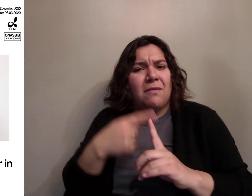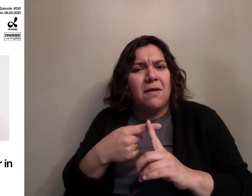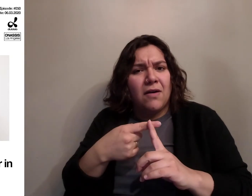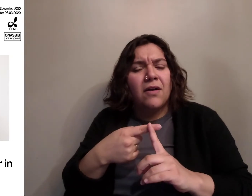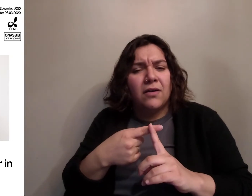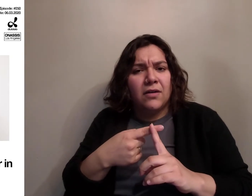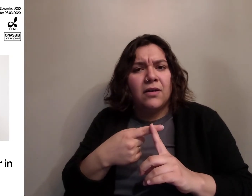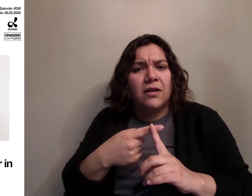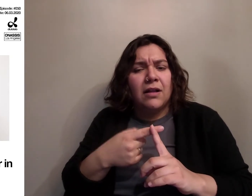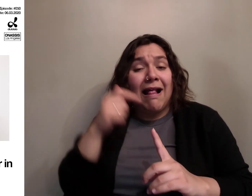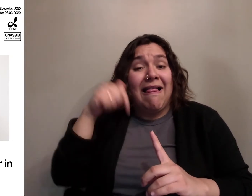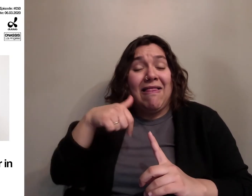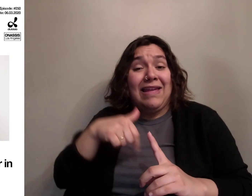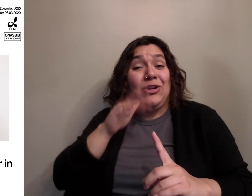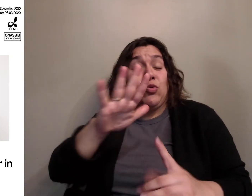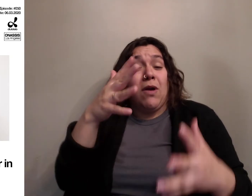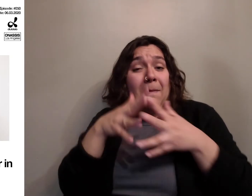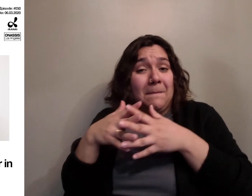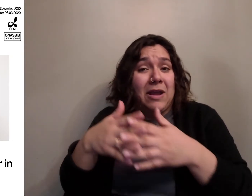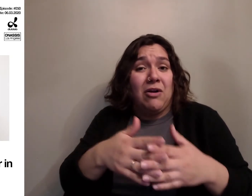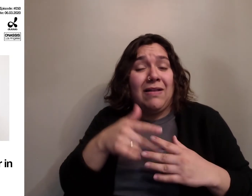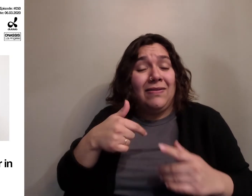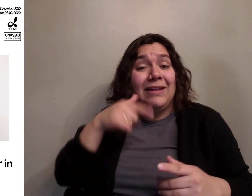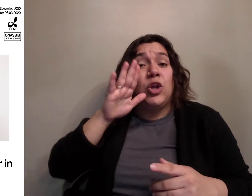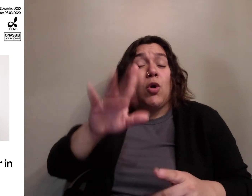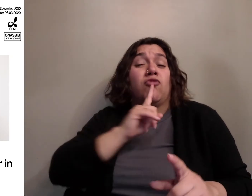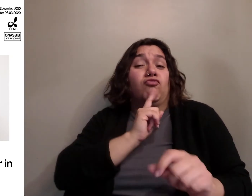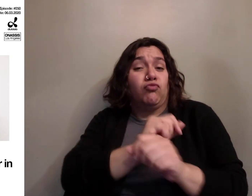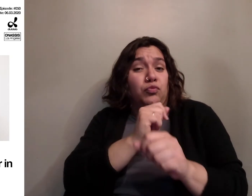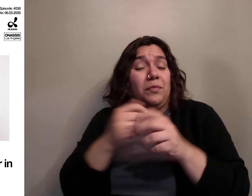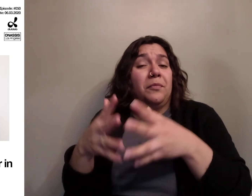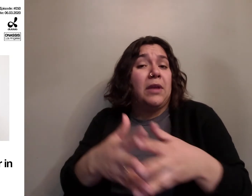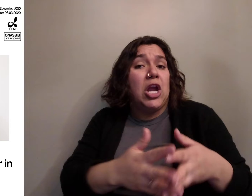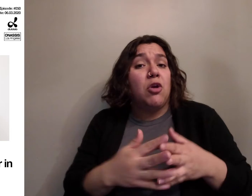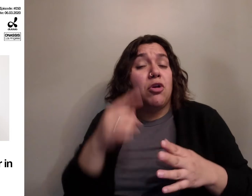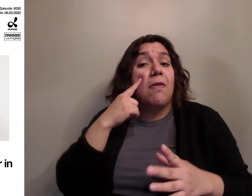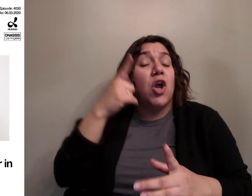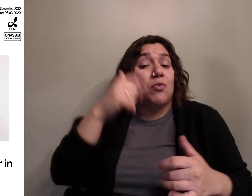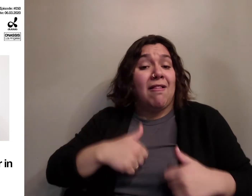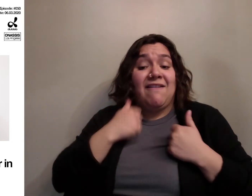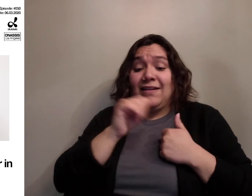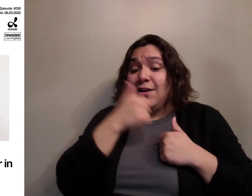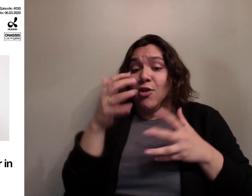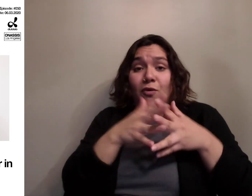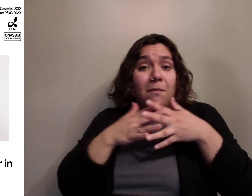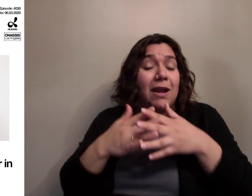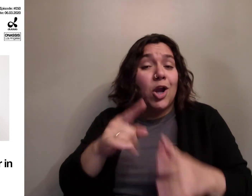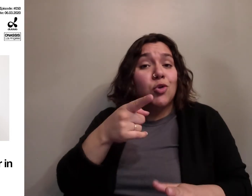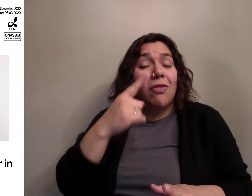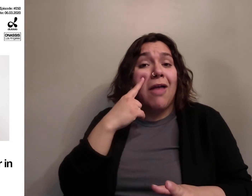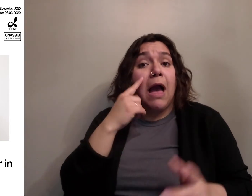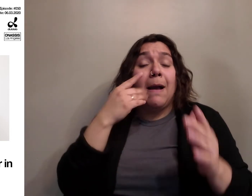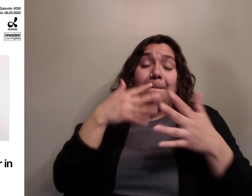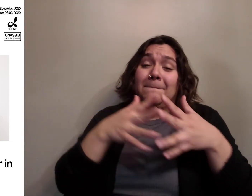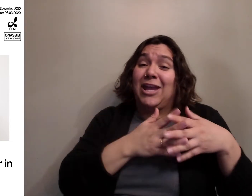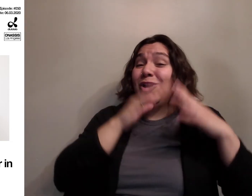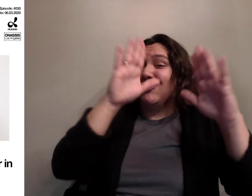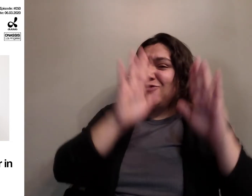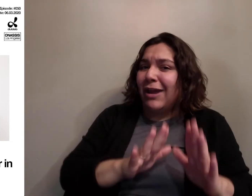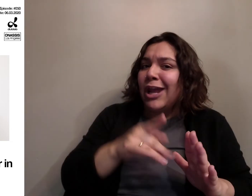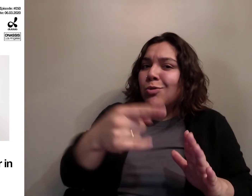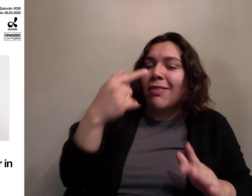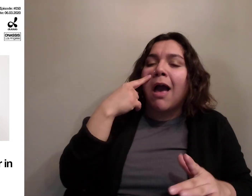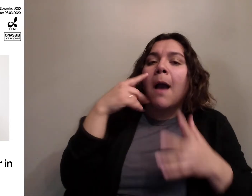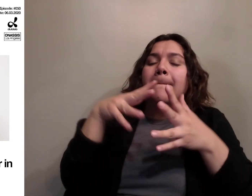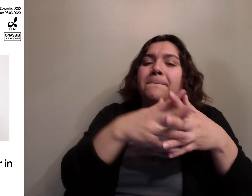never experienced and never heard of and seen. This is life. This is your America. This is your true America. You thought you was living in